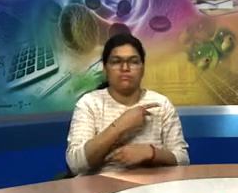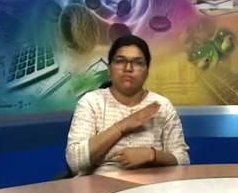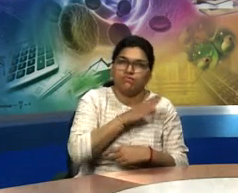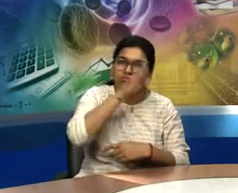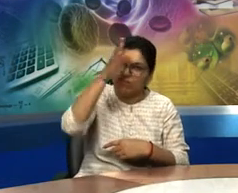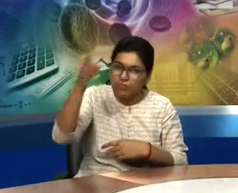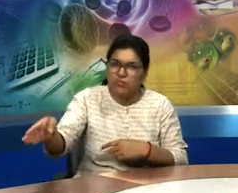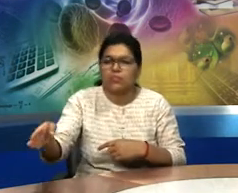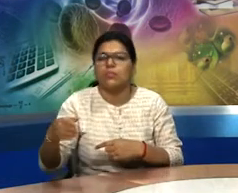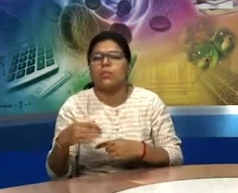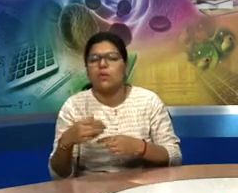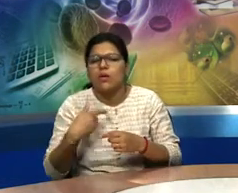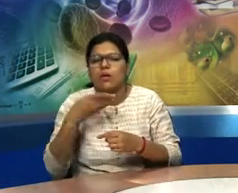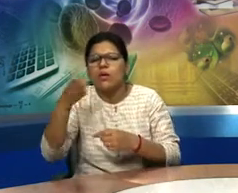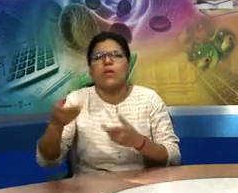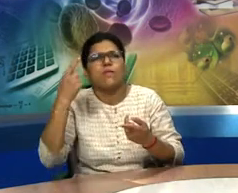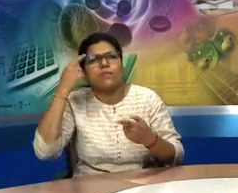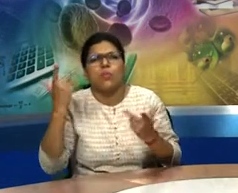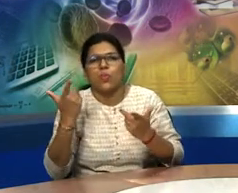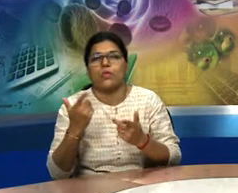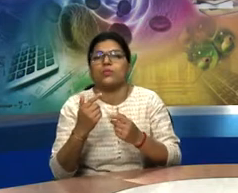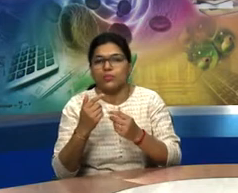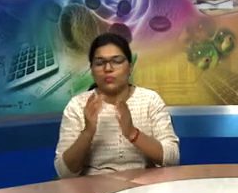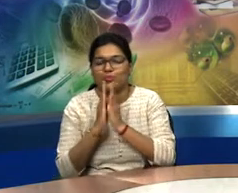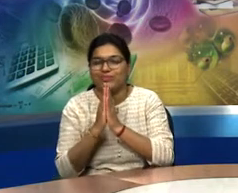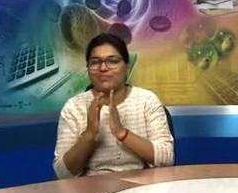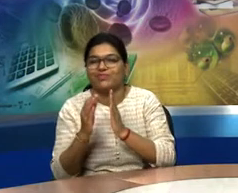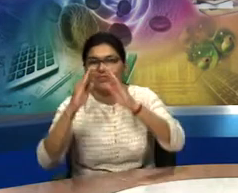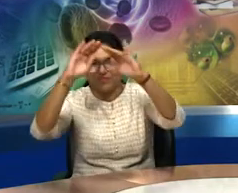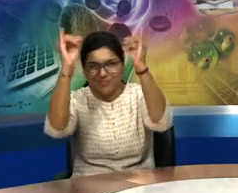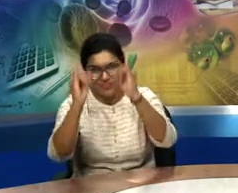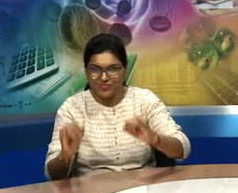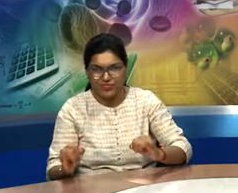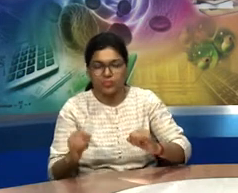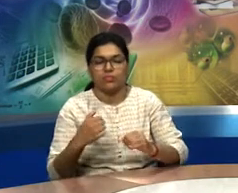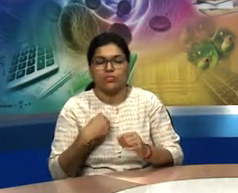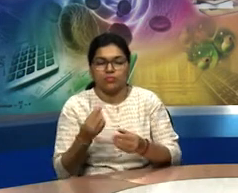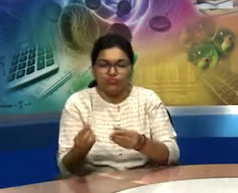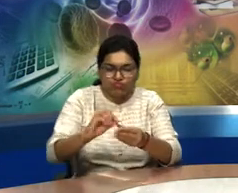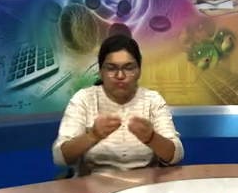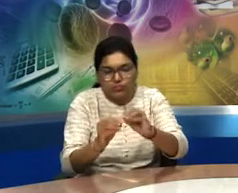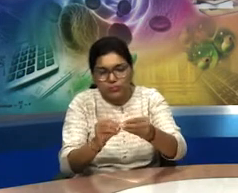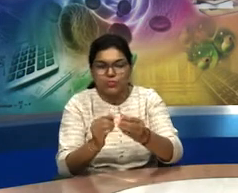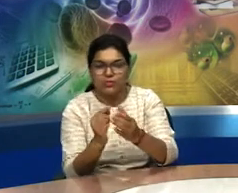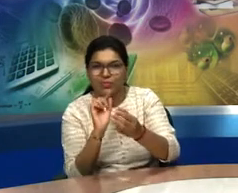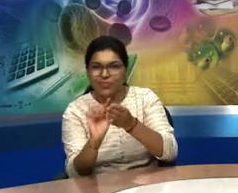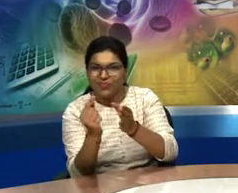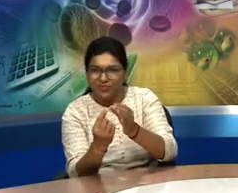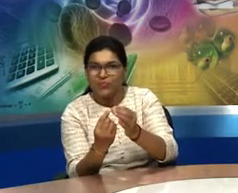and they both went there and they put ghee in the